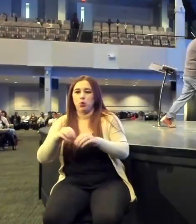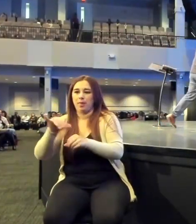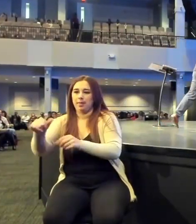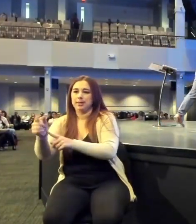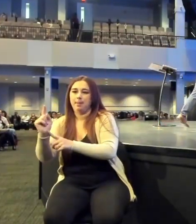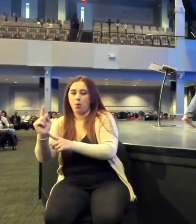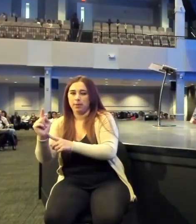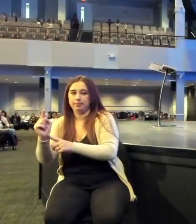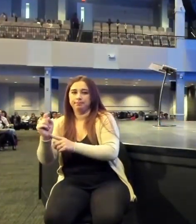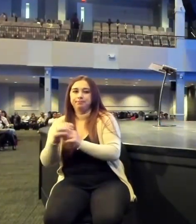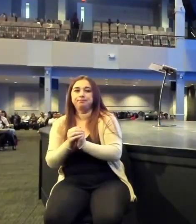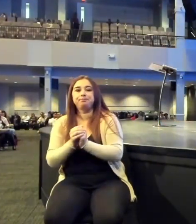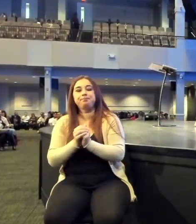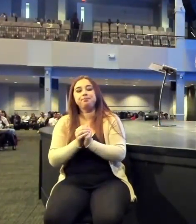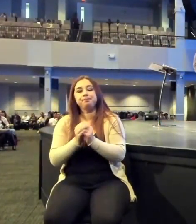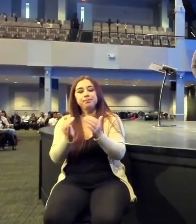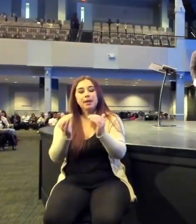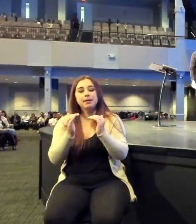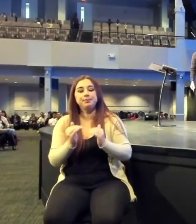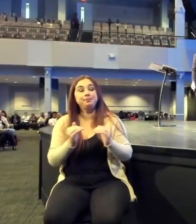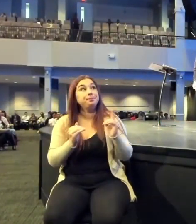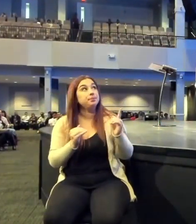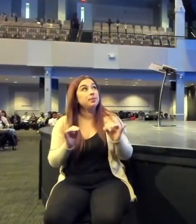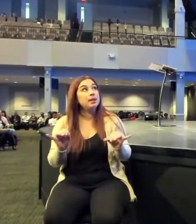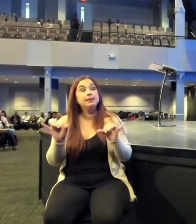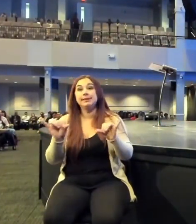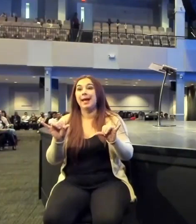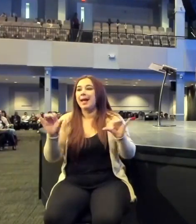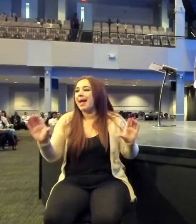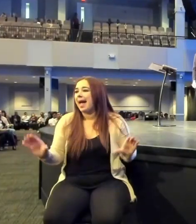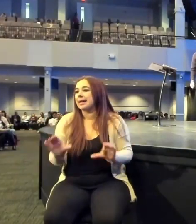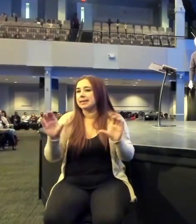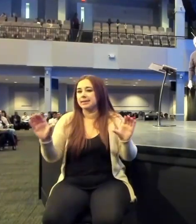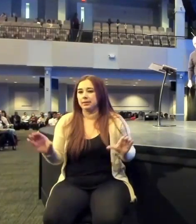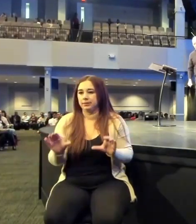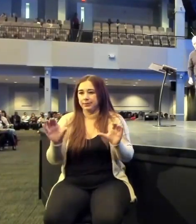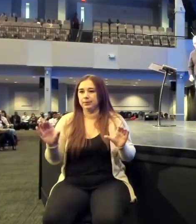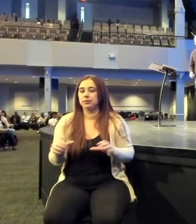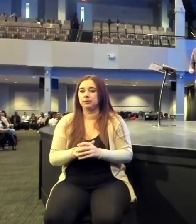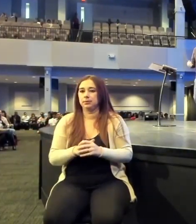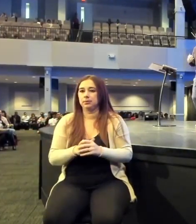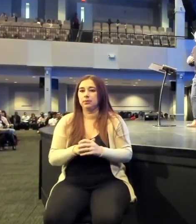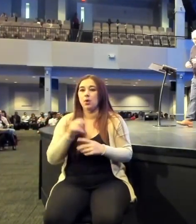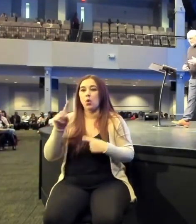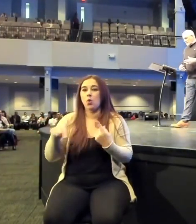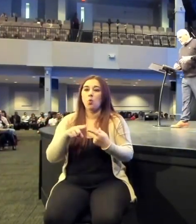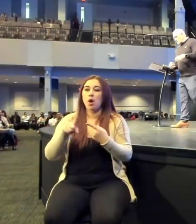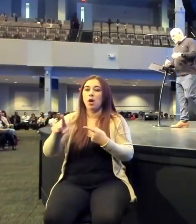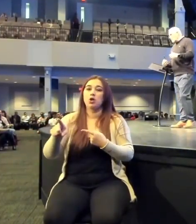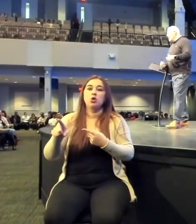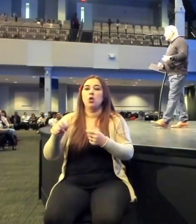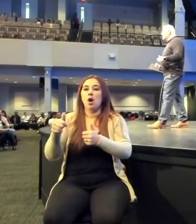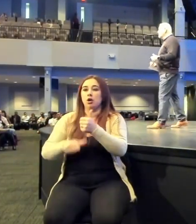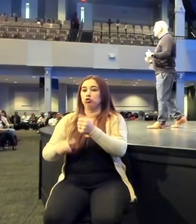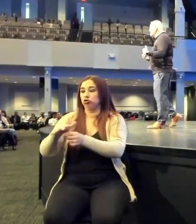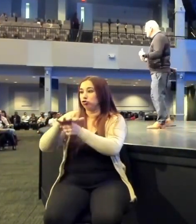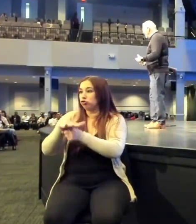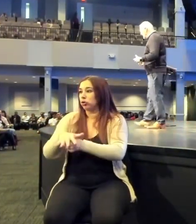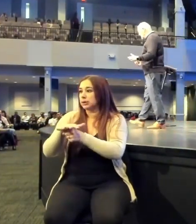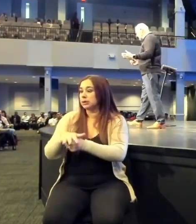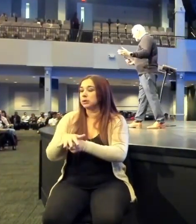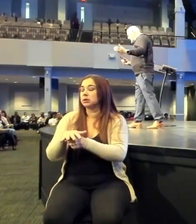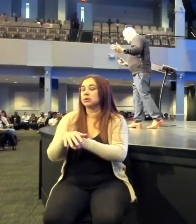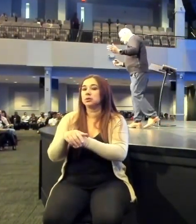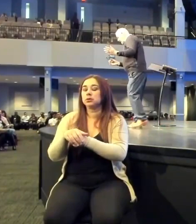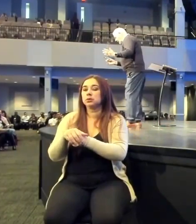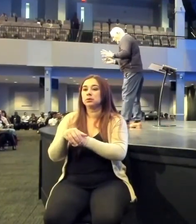moment. Here's the next thing that's necessary. Stay active. When you're under stress,